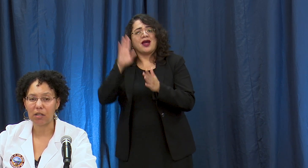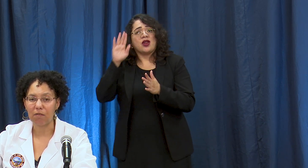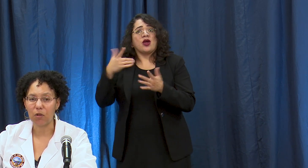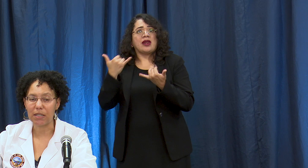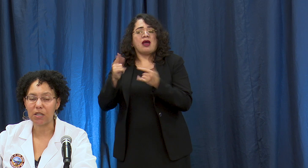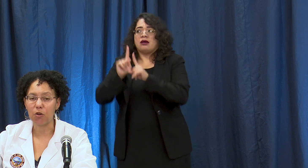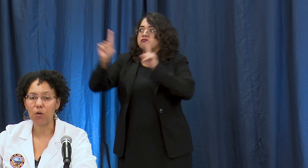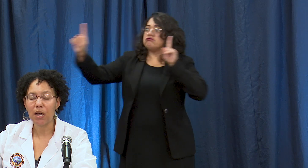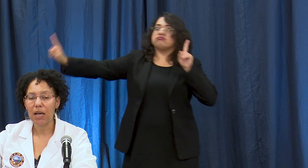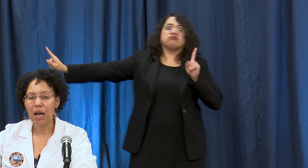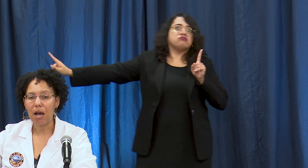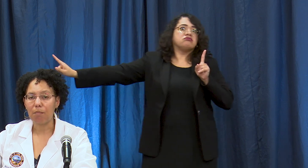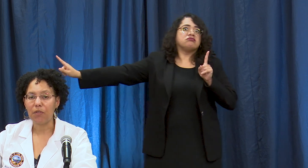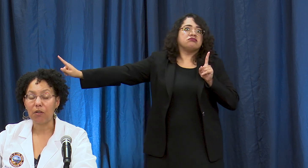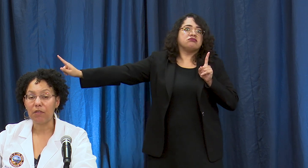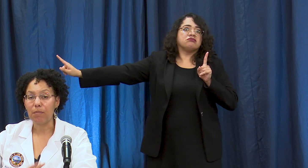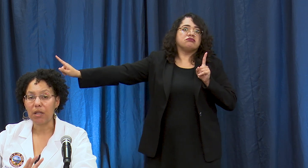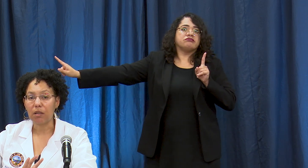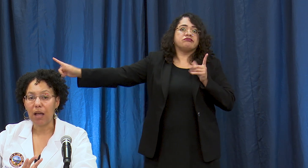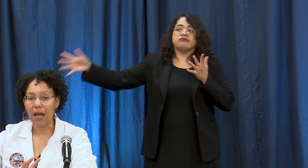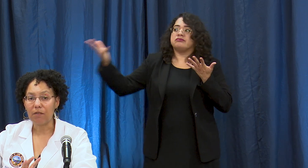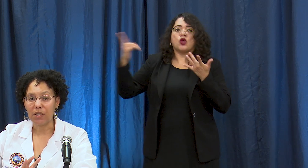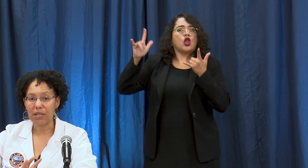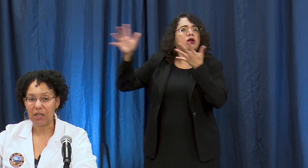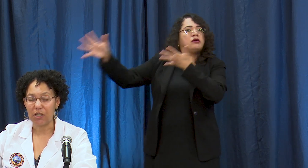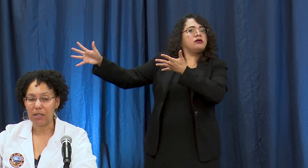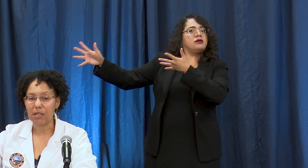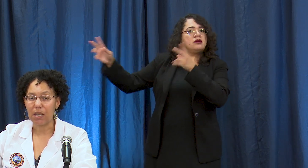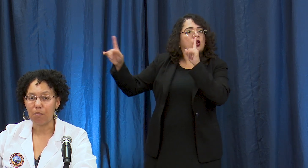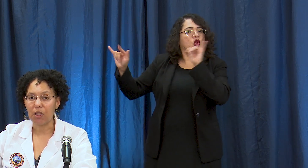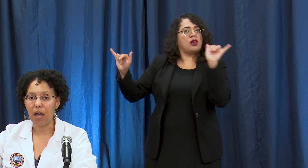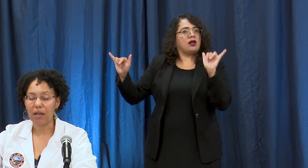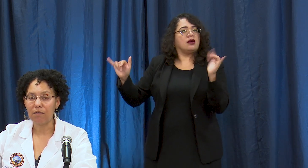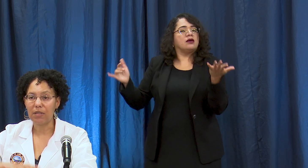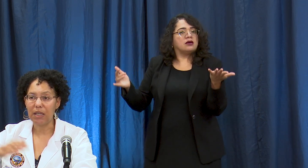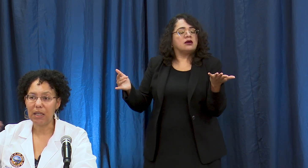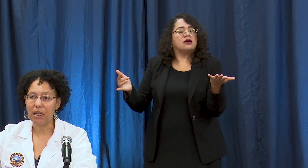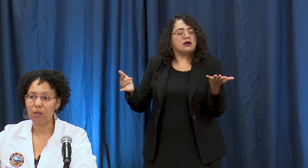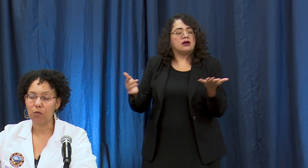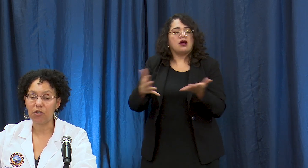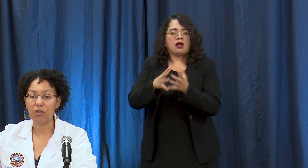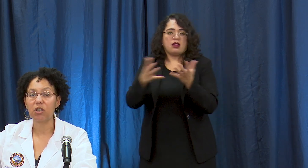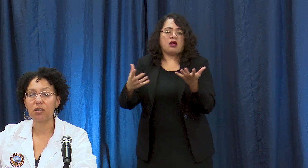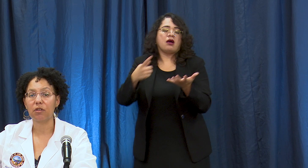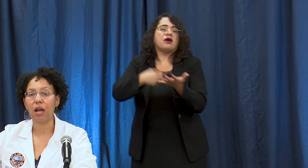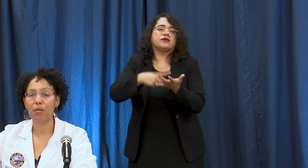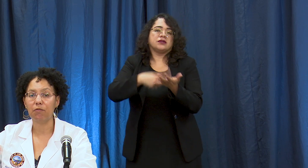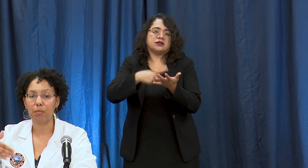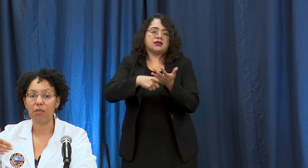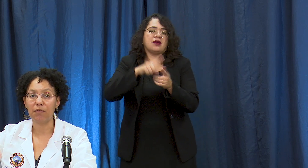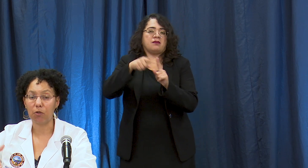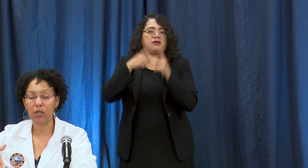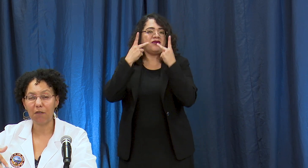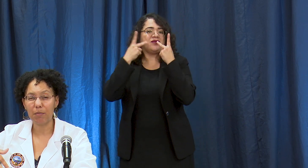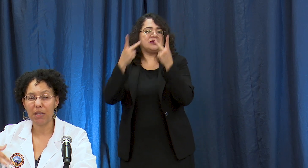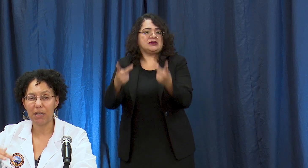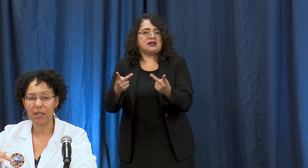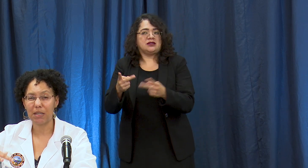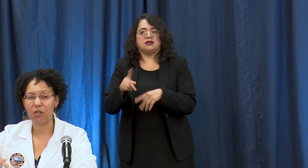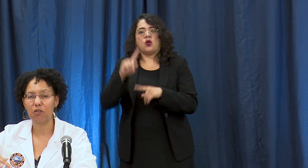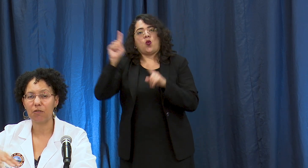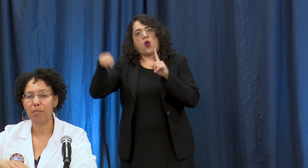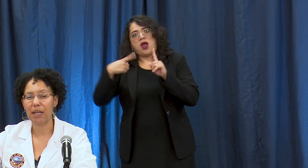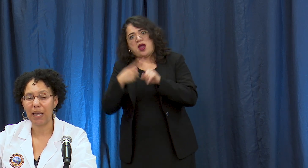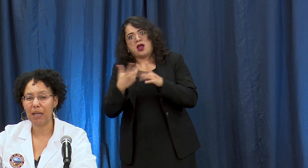has on loved ones. So there have been a lot of discussions. A lot of the restrictions are coming from the federal government,